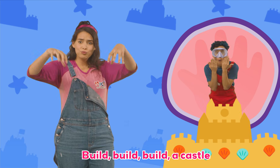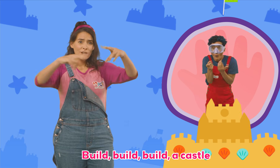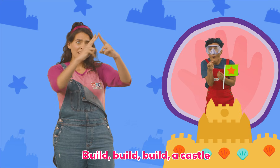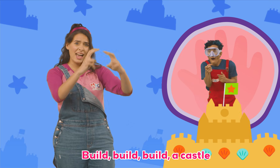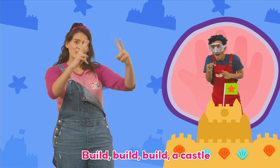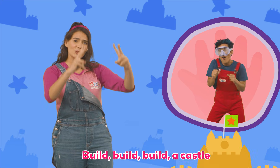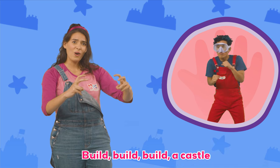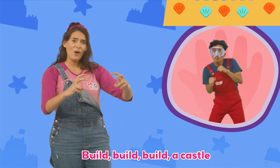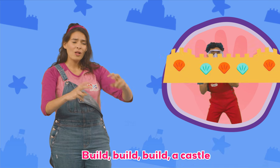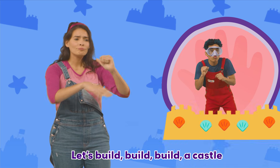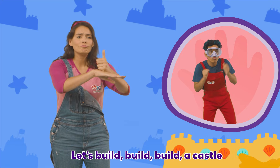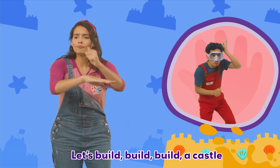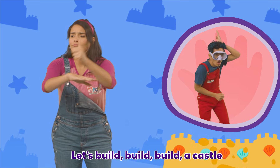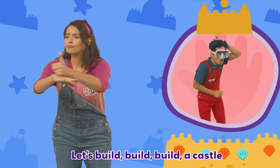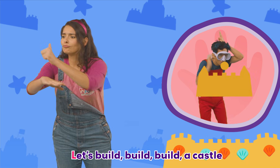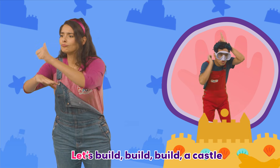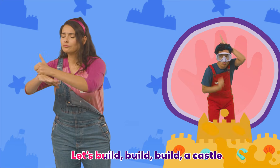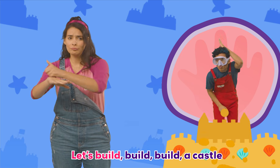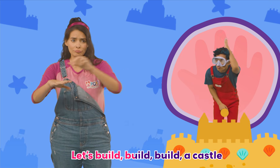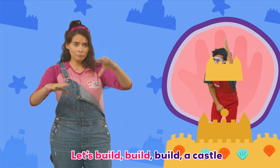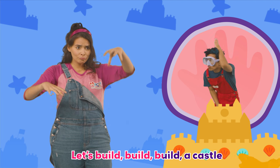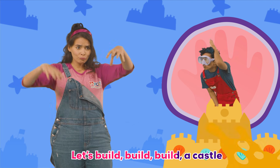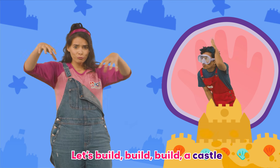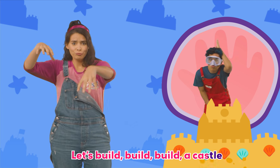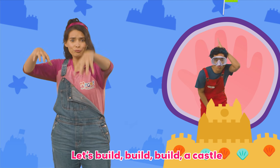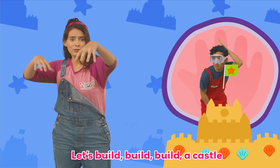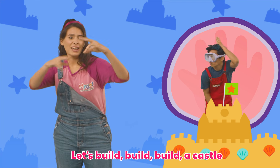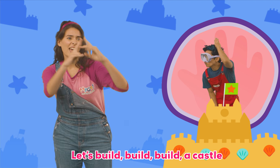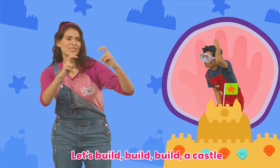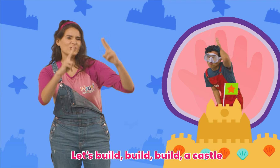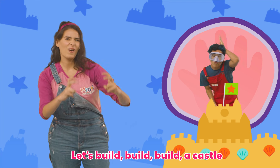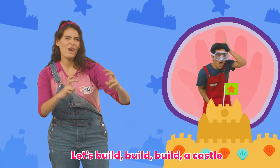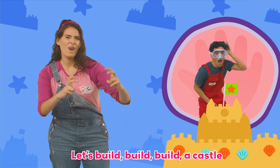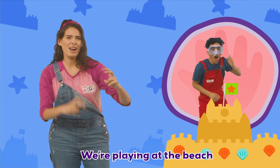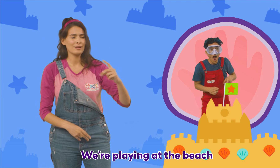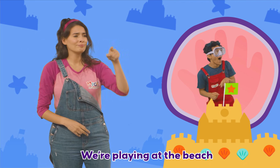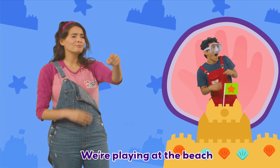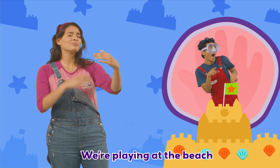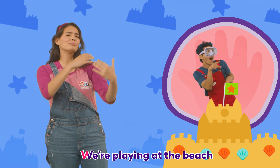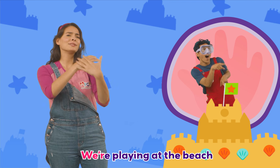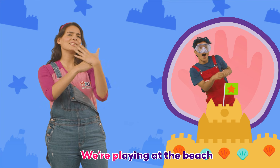a castle. Let's build a castle. We're playing at